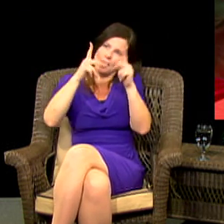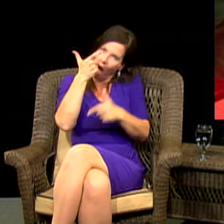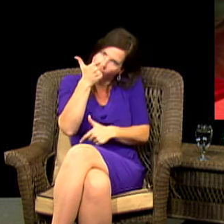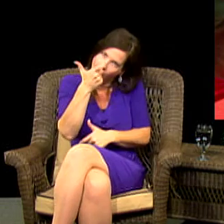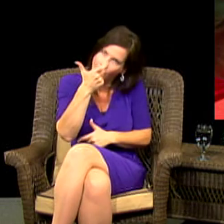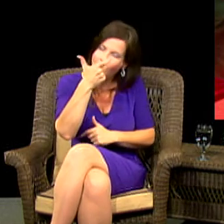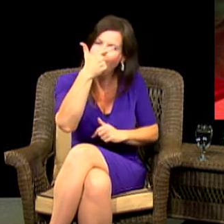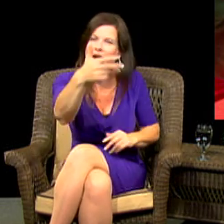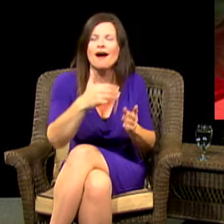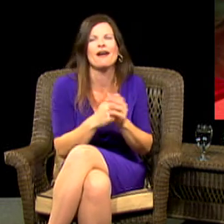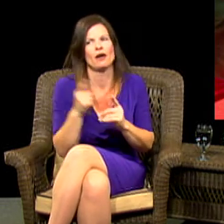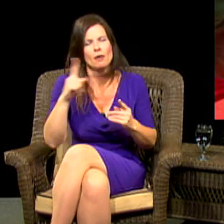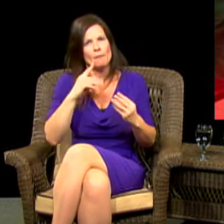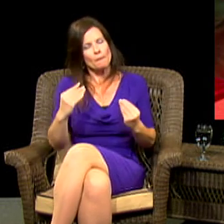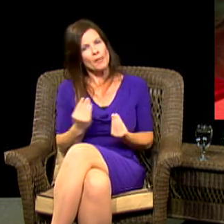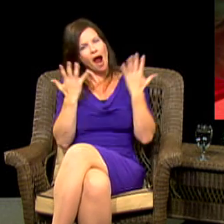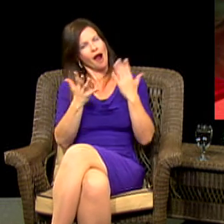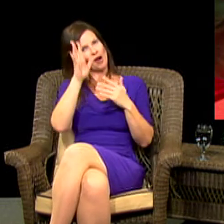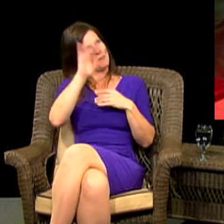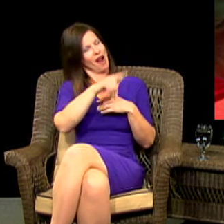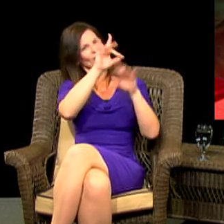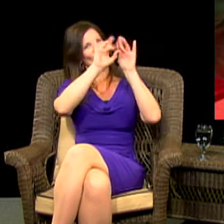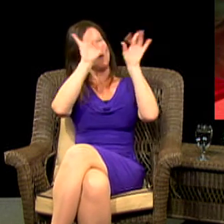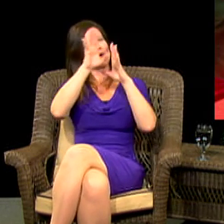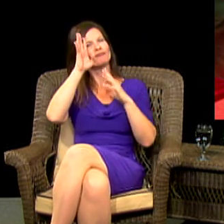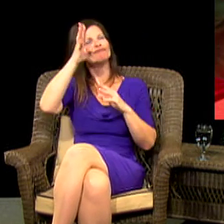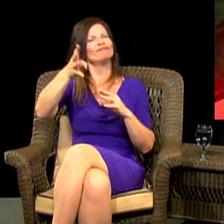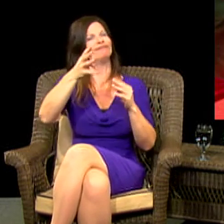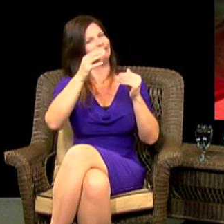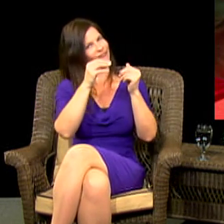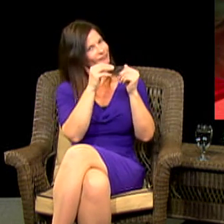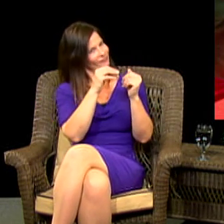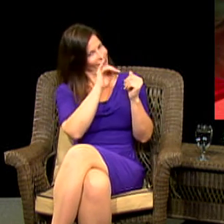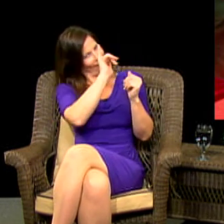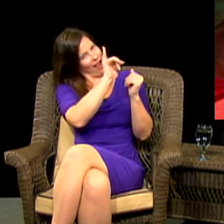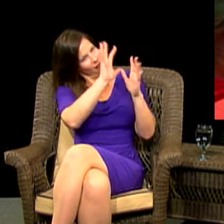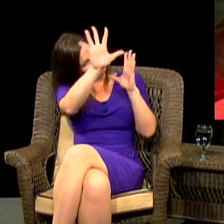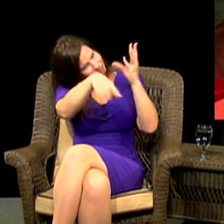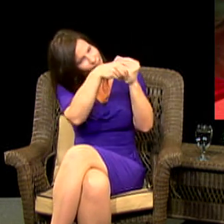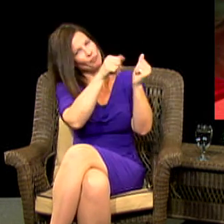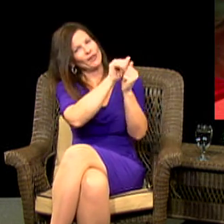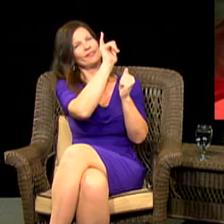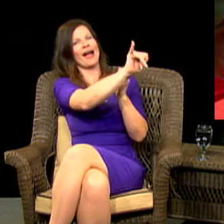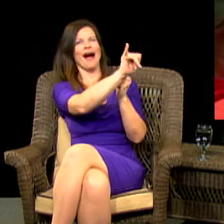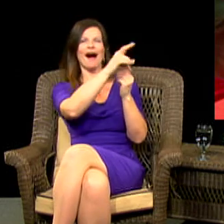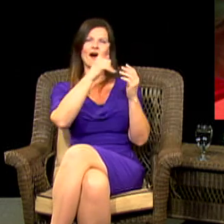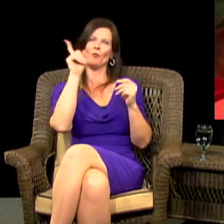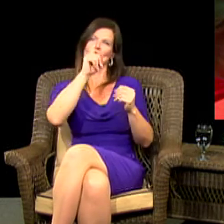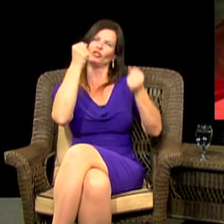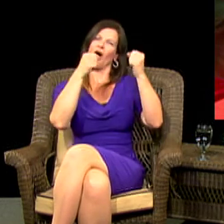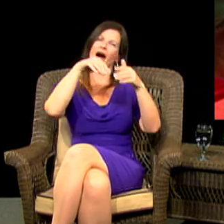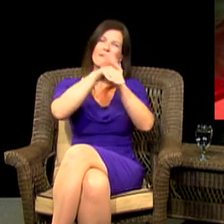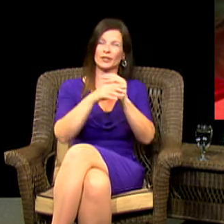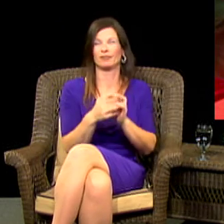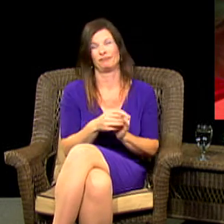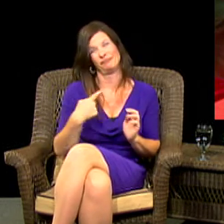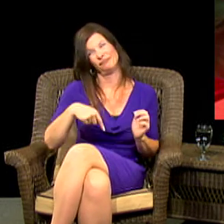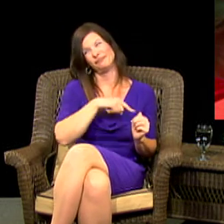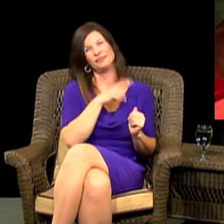install a video camera in the drive-thru, and this particular video has gone viral. It has been seen by thousands now, and